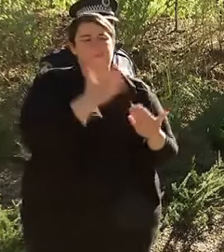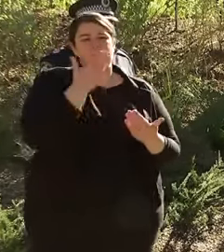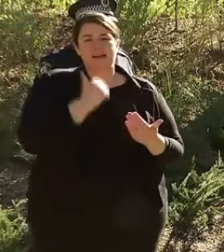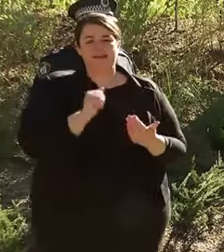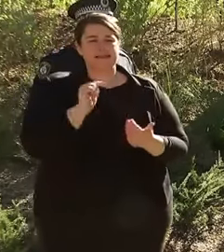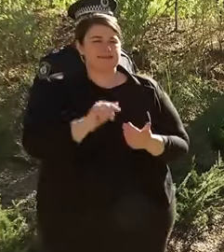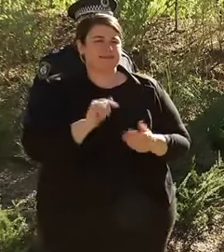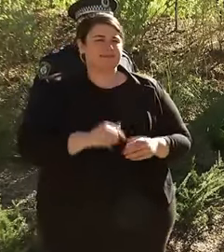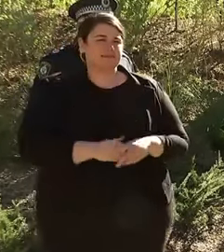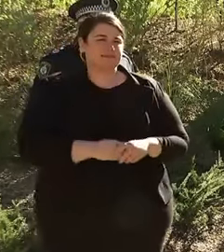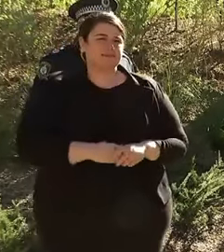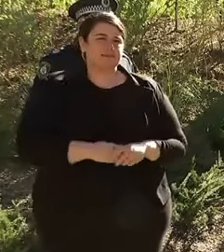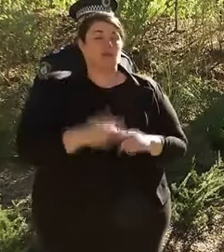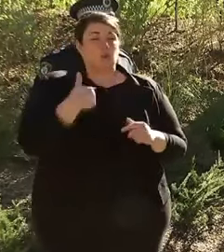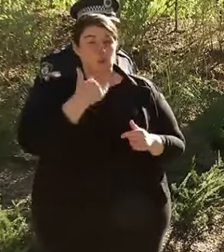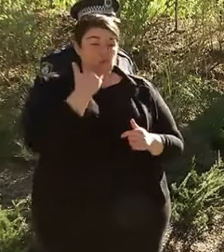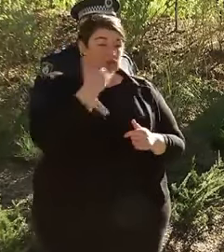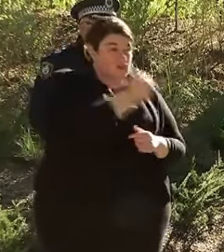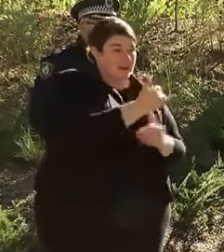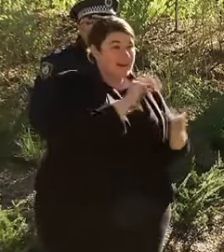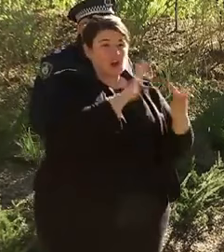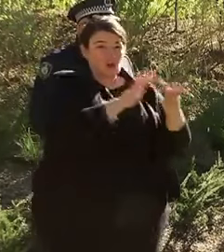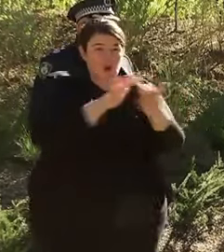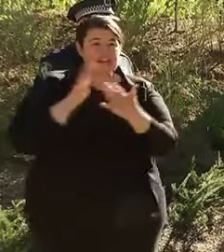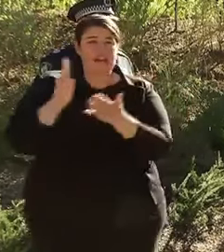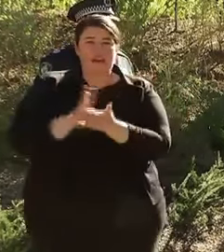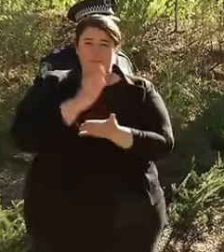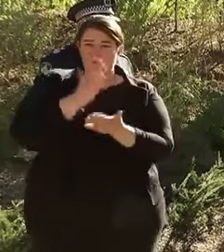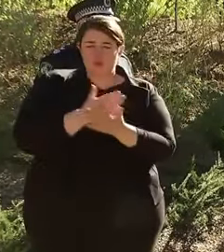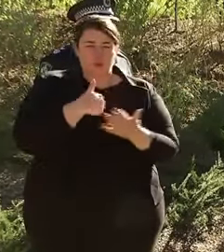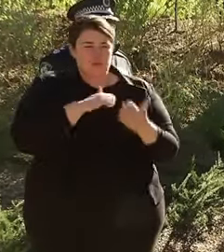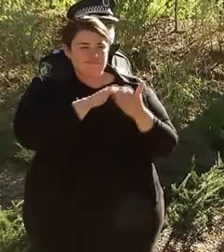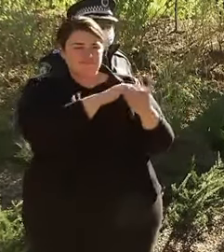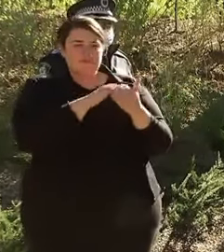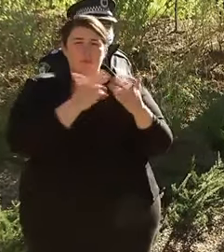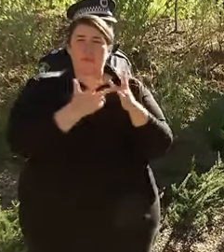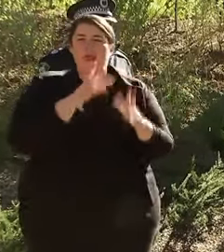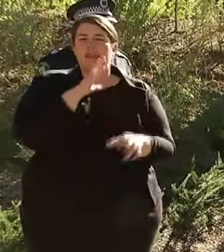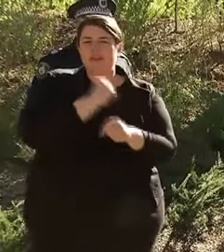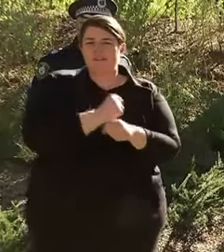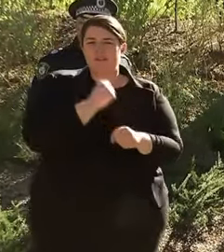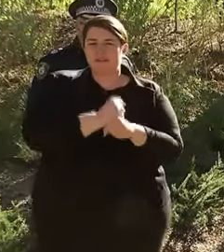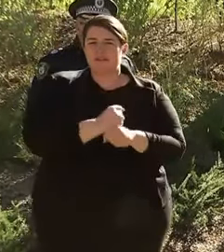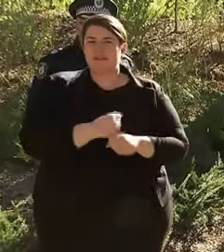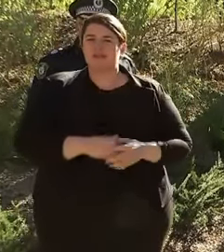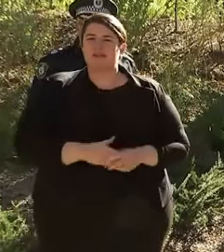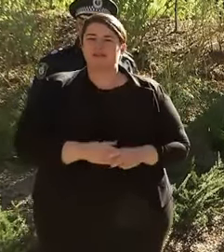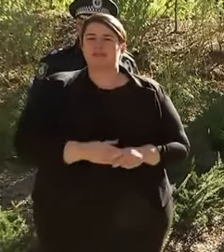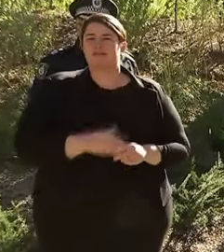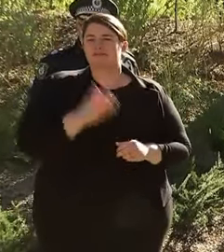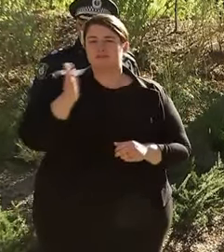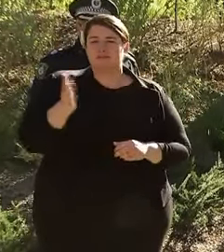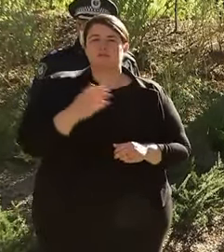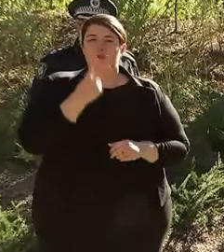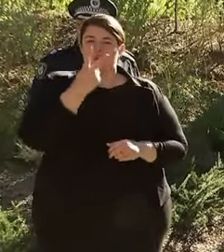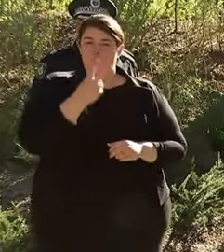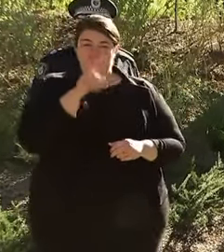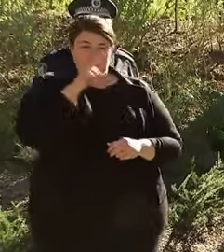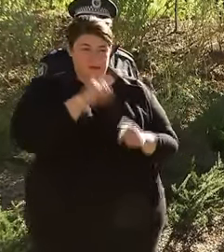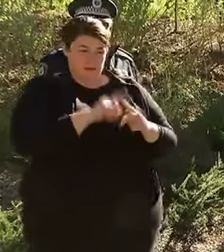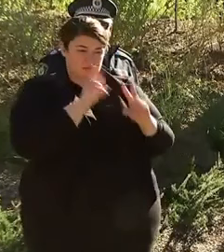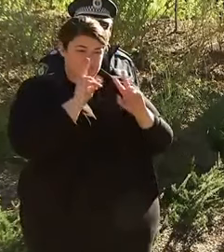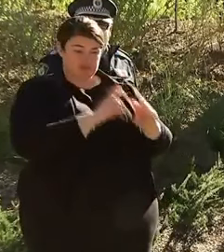do that. We will be ringing and contacting everyone and working with our interstate colleagues. The two cases that are under investigation, is that still